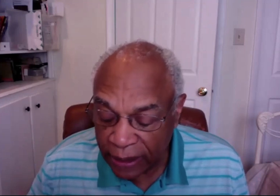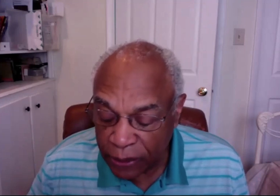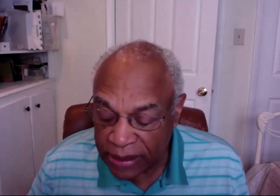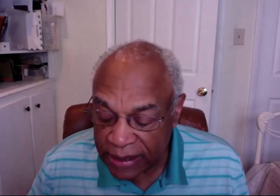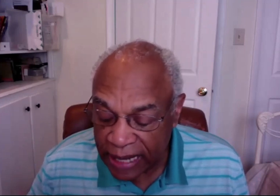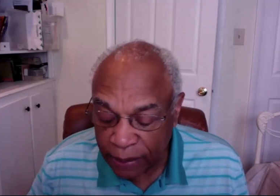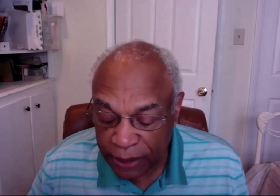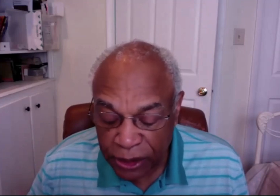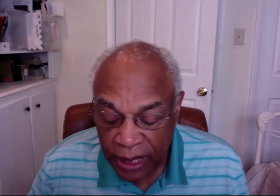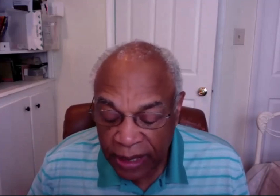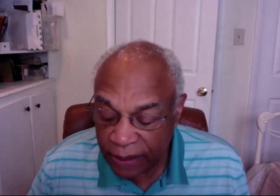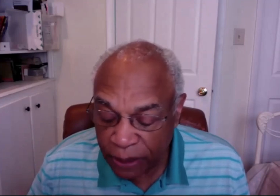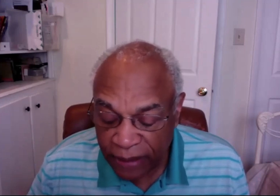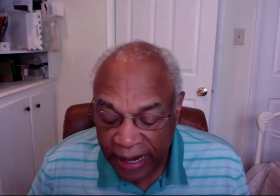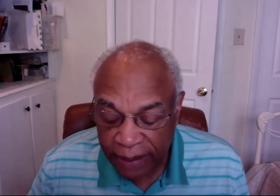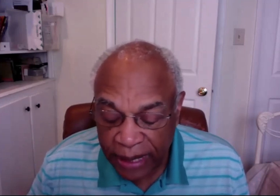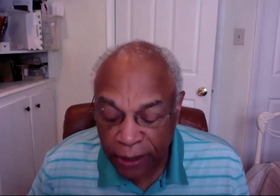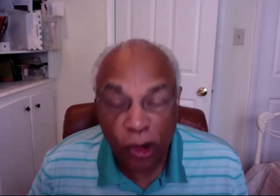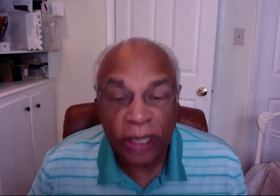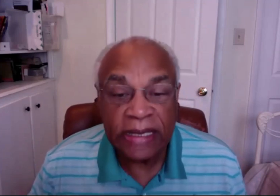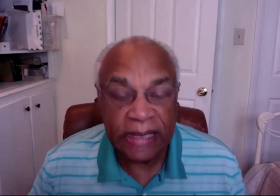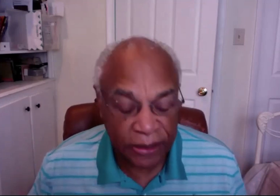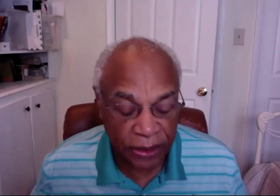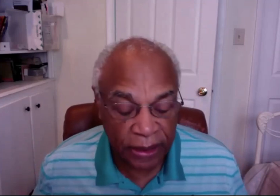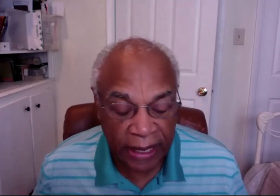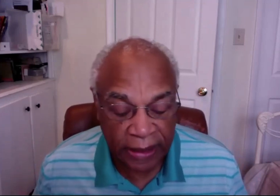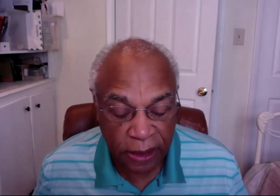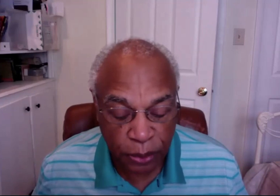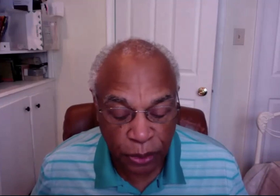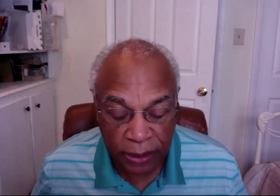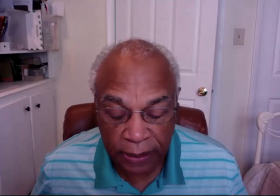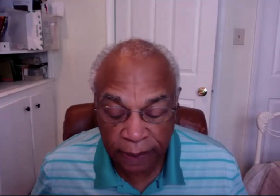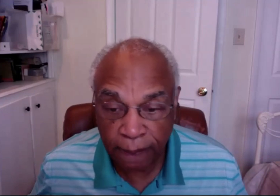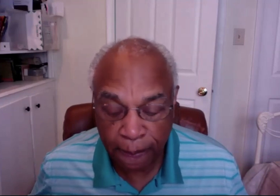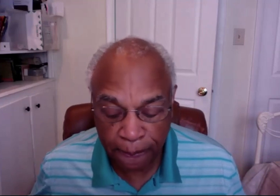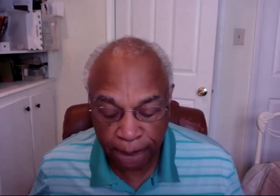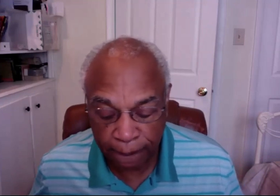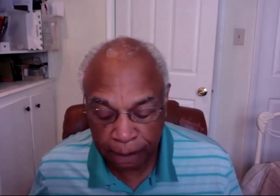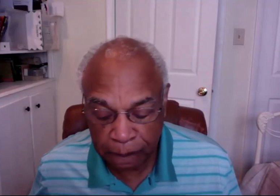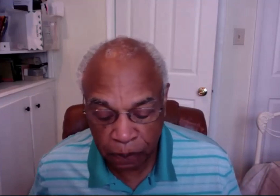Committee was established to provide better organization and support.